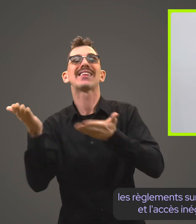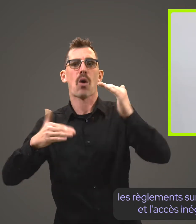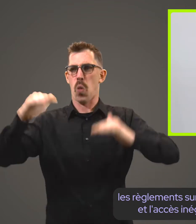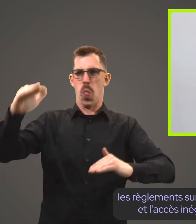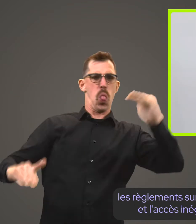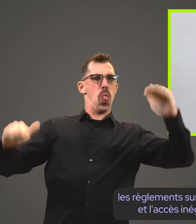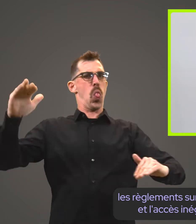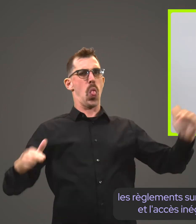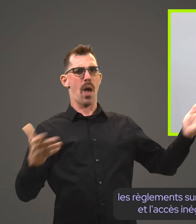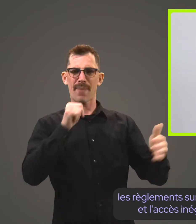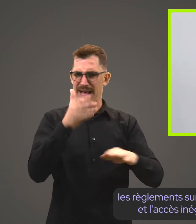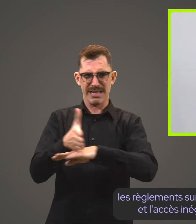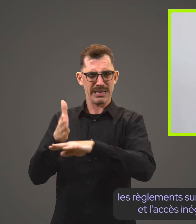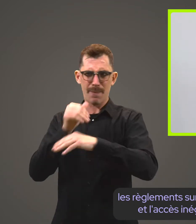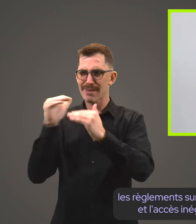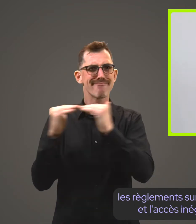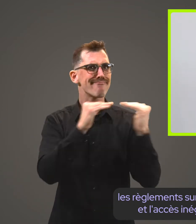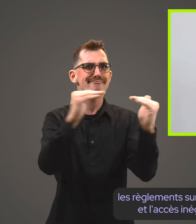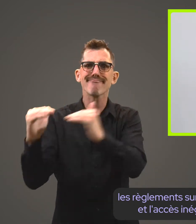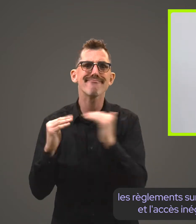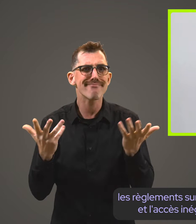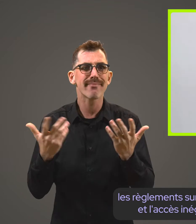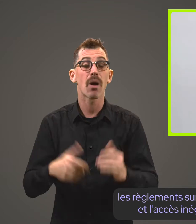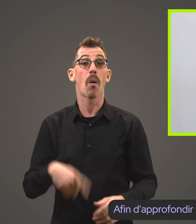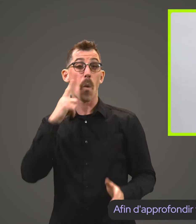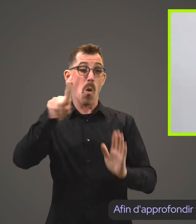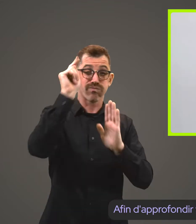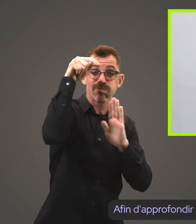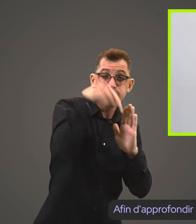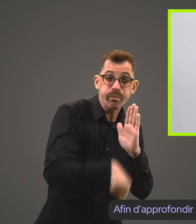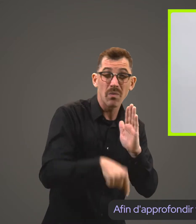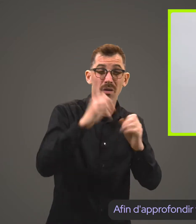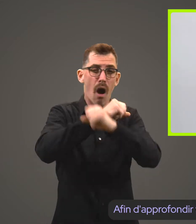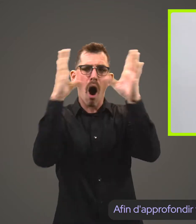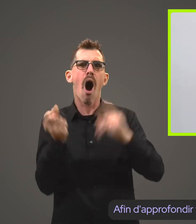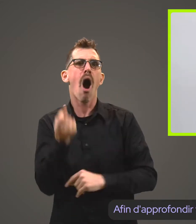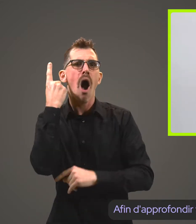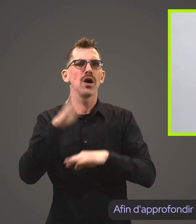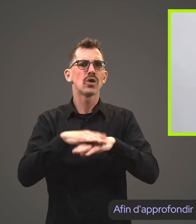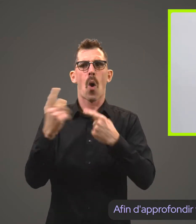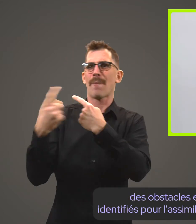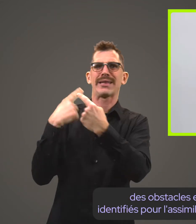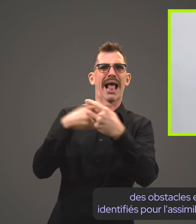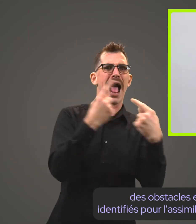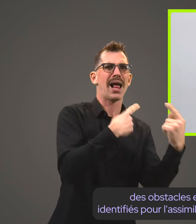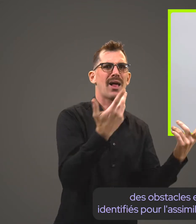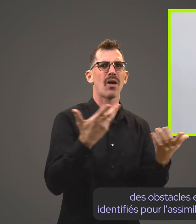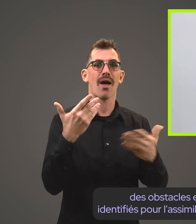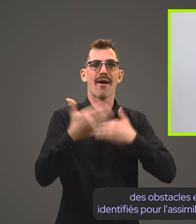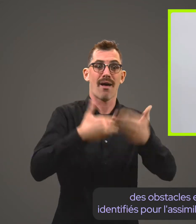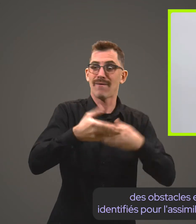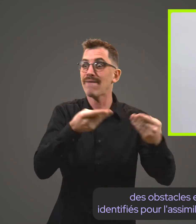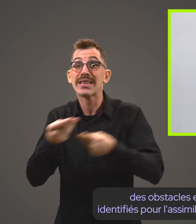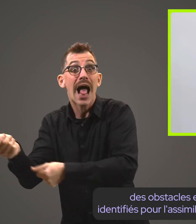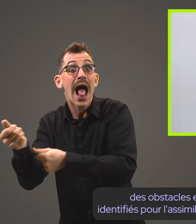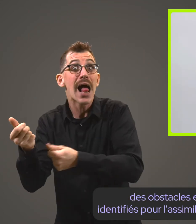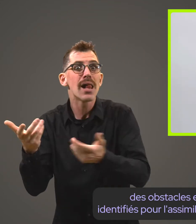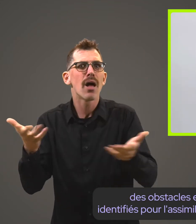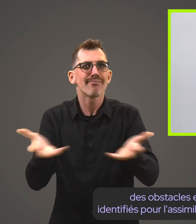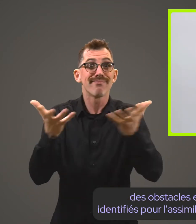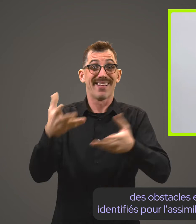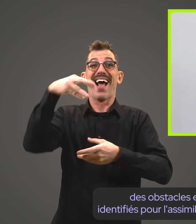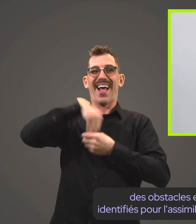regulations and unequal access to services. In order to further your understanding of the identified barriers